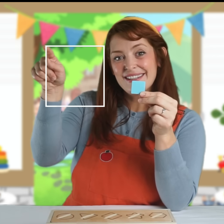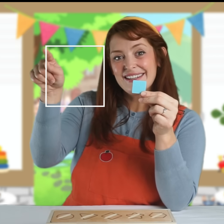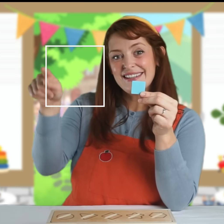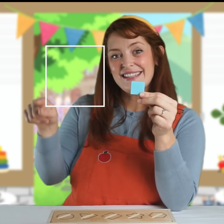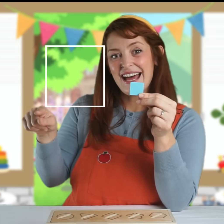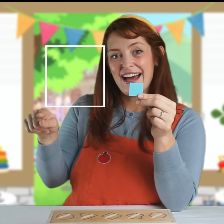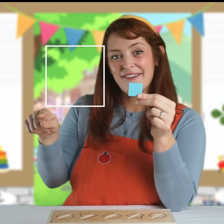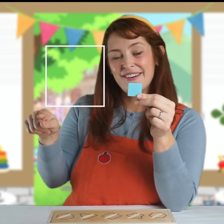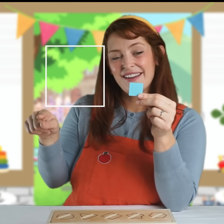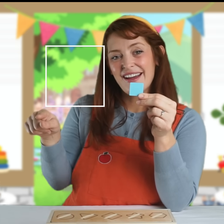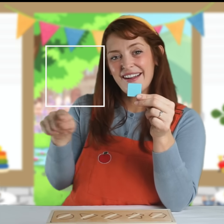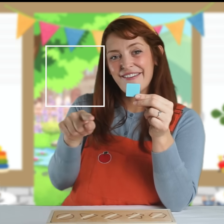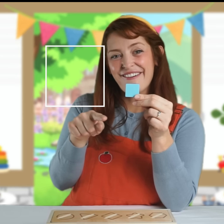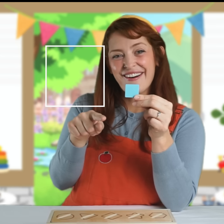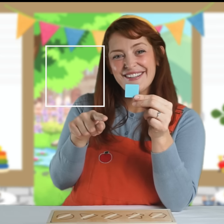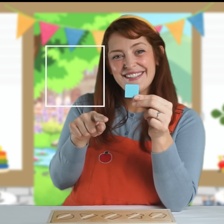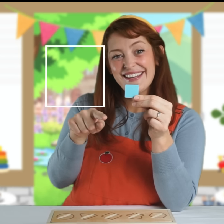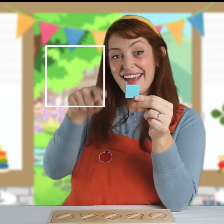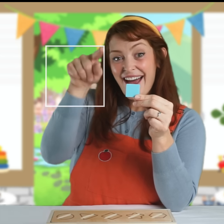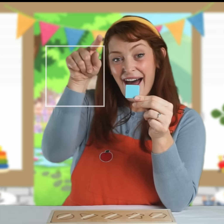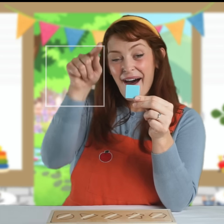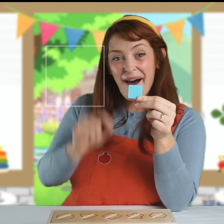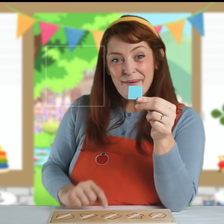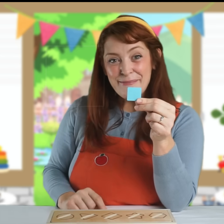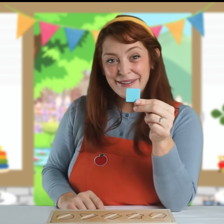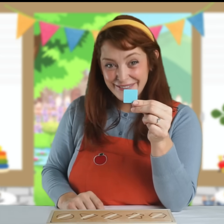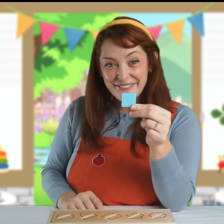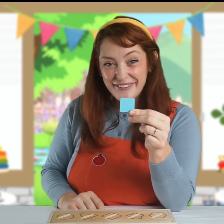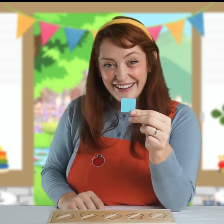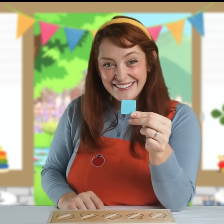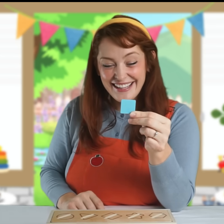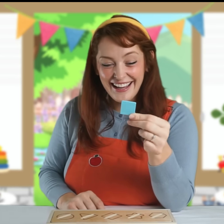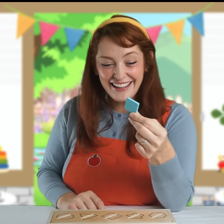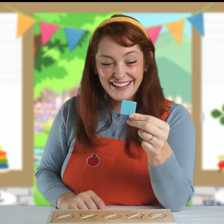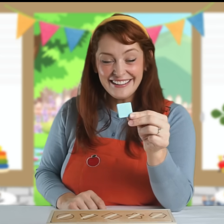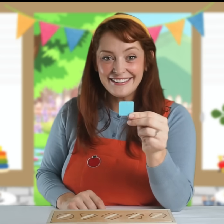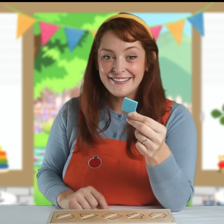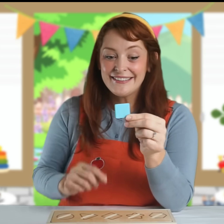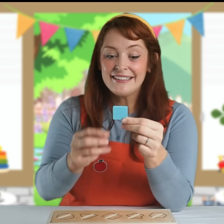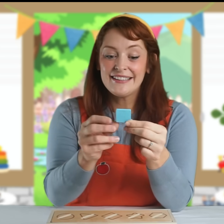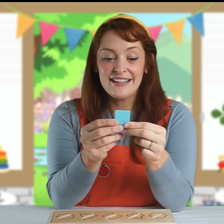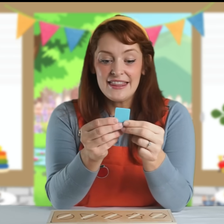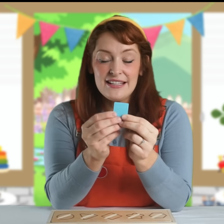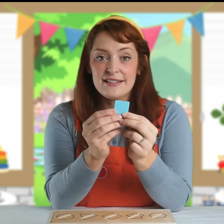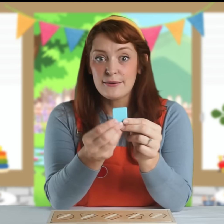Across, down, across, up. Well done. This